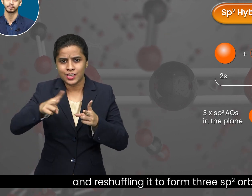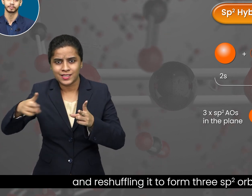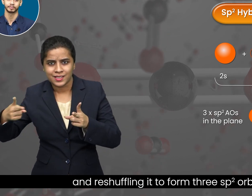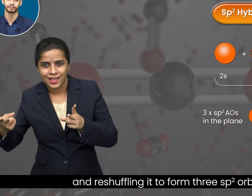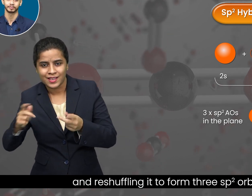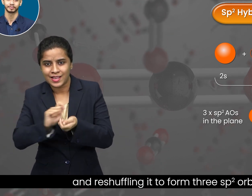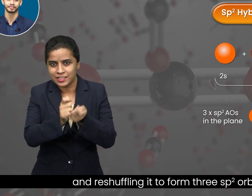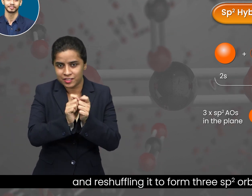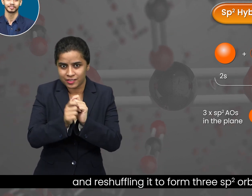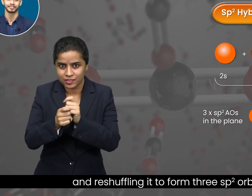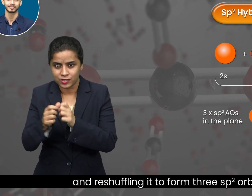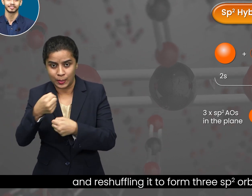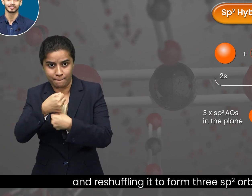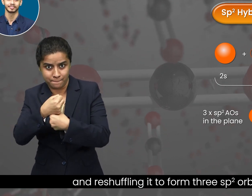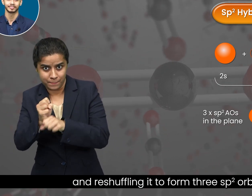orbitals.